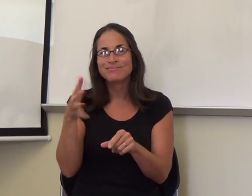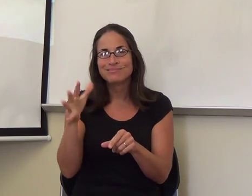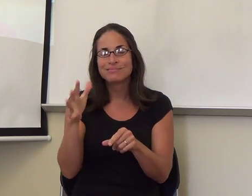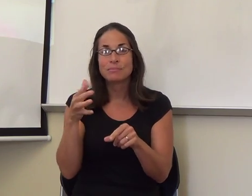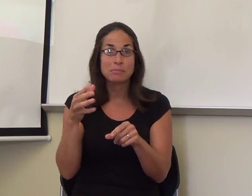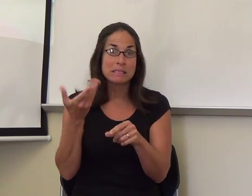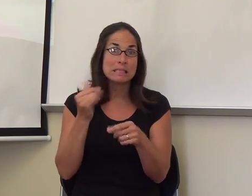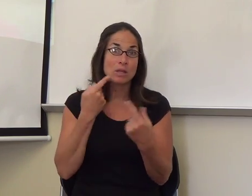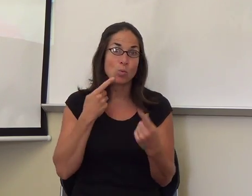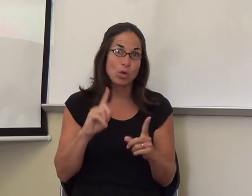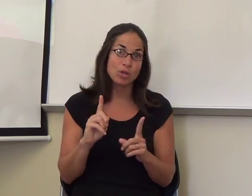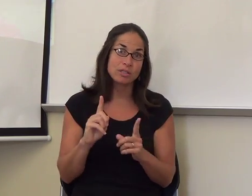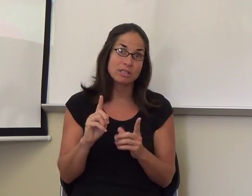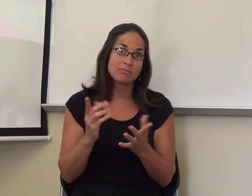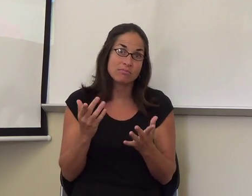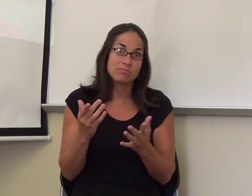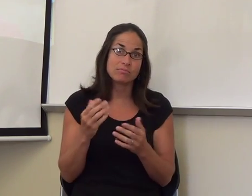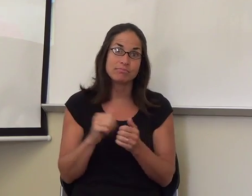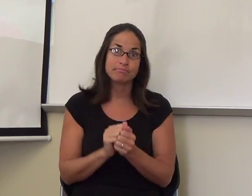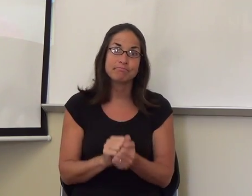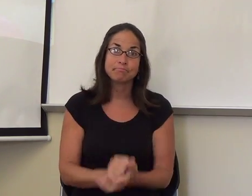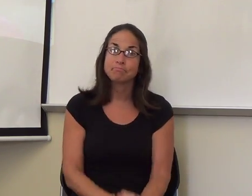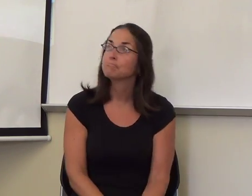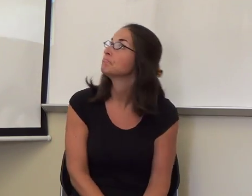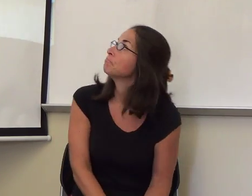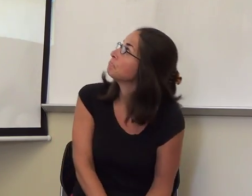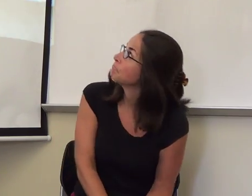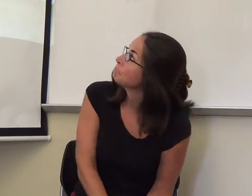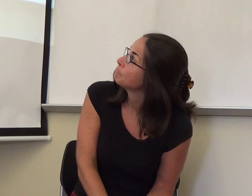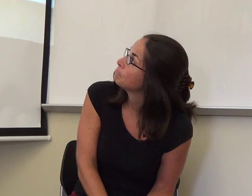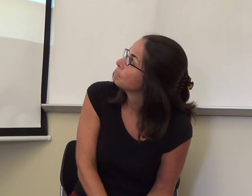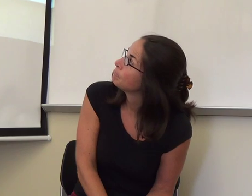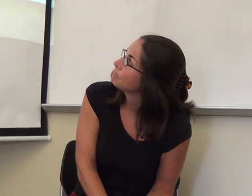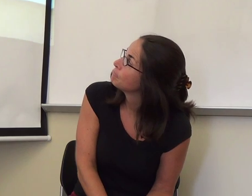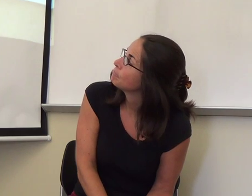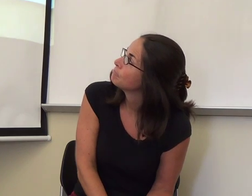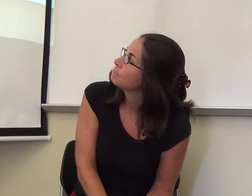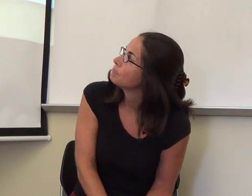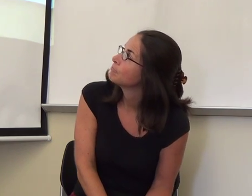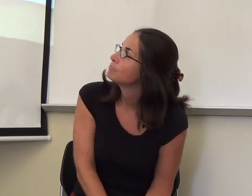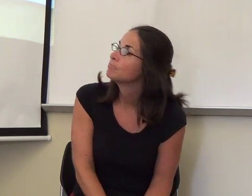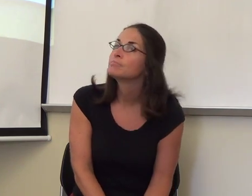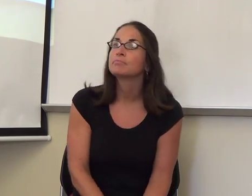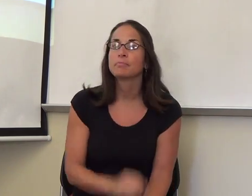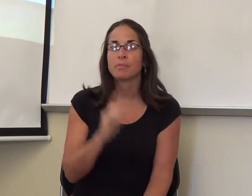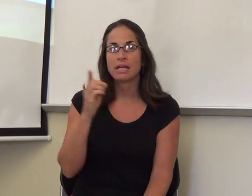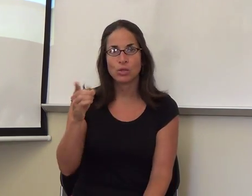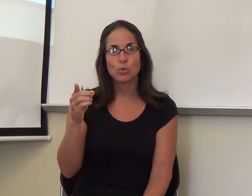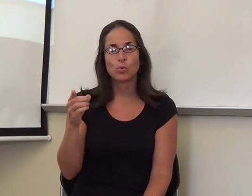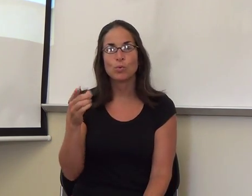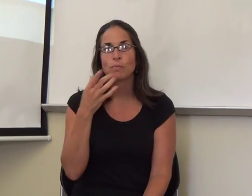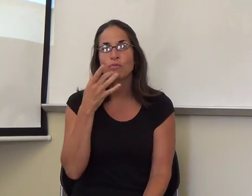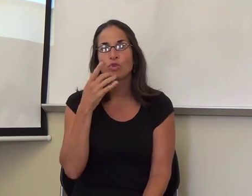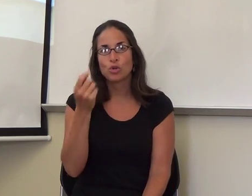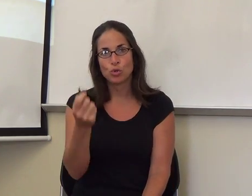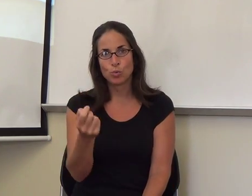works for this assignment. Okay? But yes, Christina's impulse is right. This might have been better.